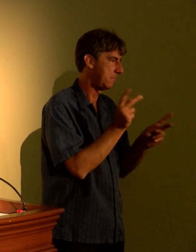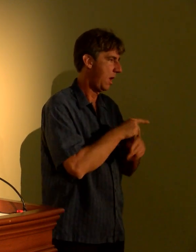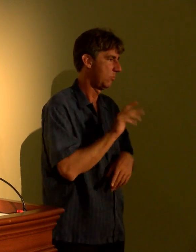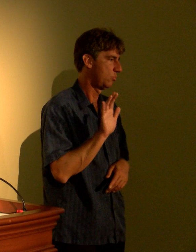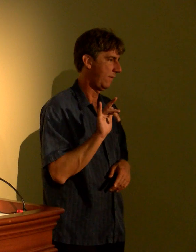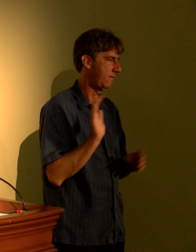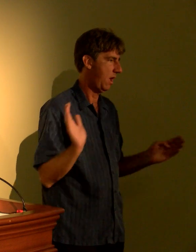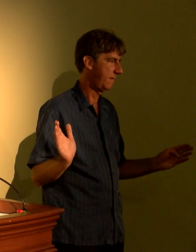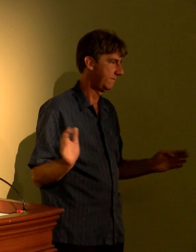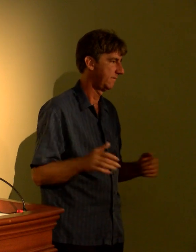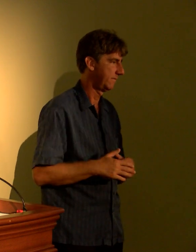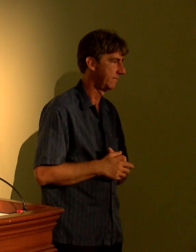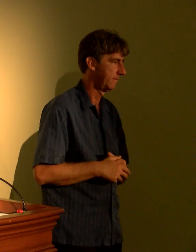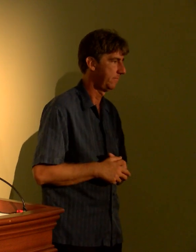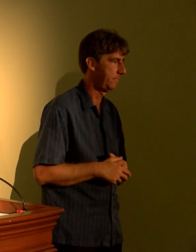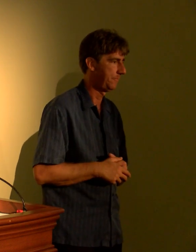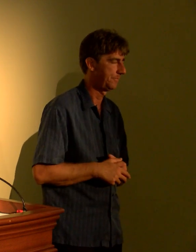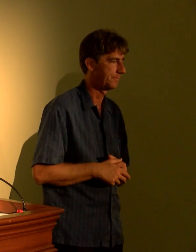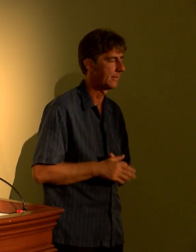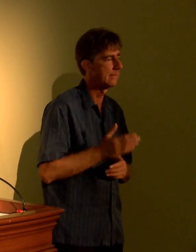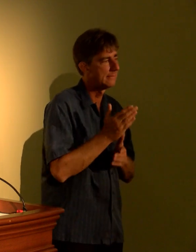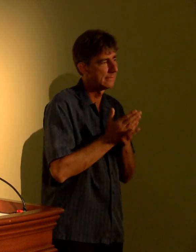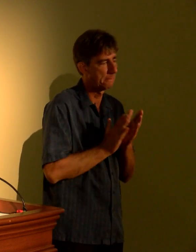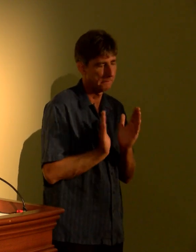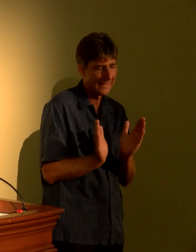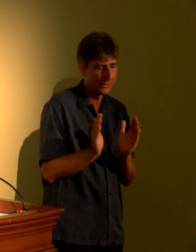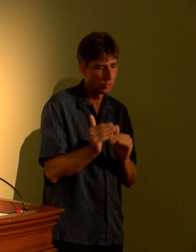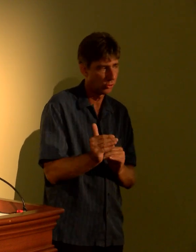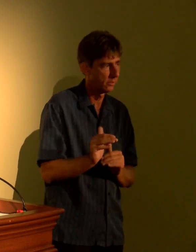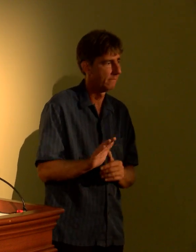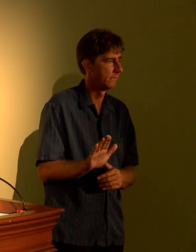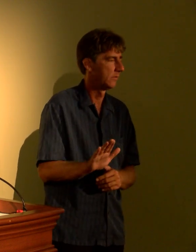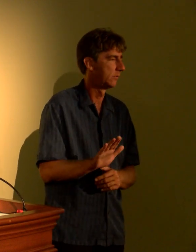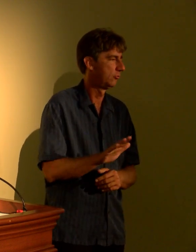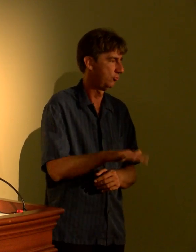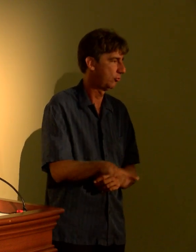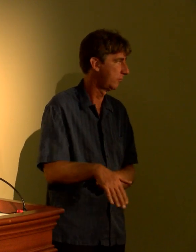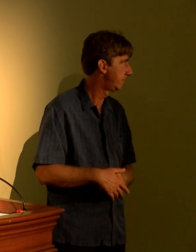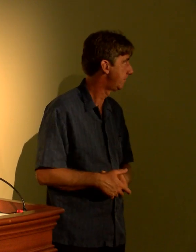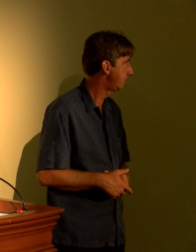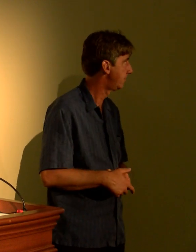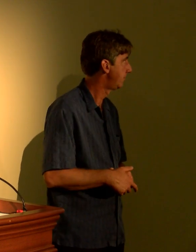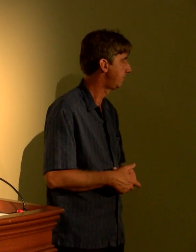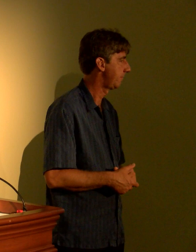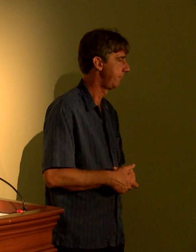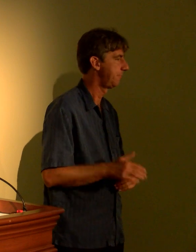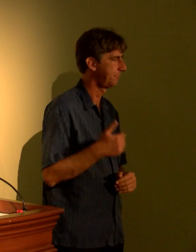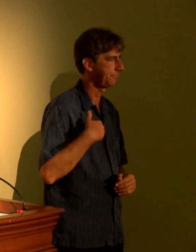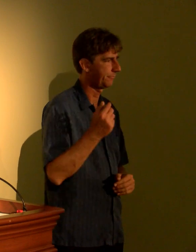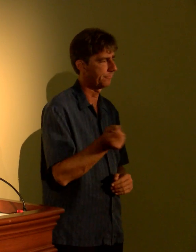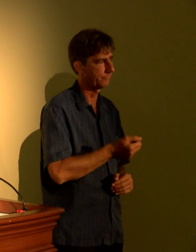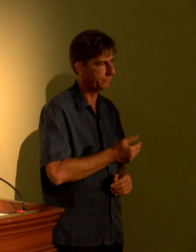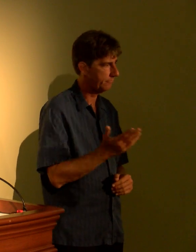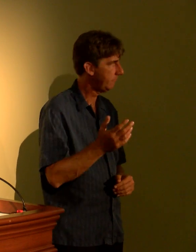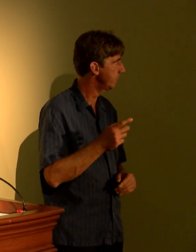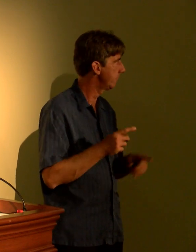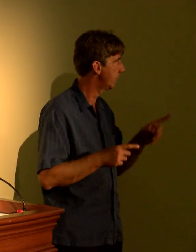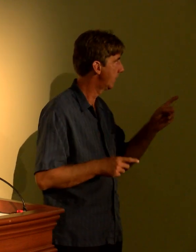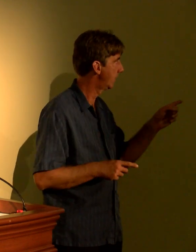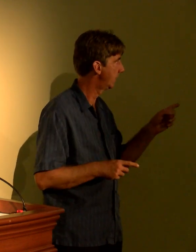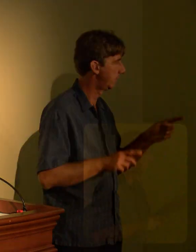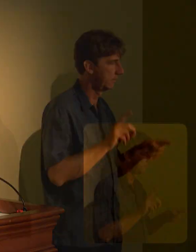the exception of some of his smaller pictures of children. We have several that are dated to